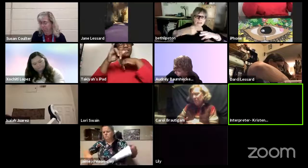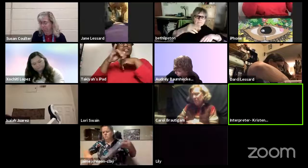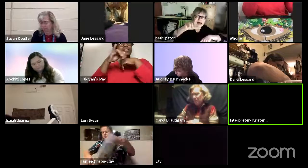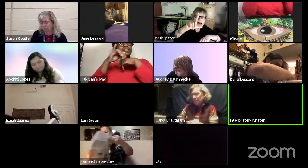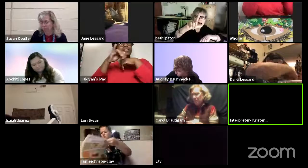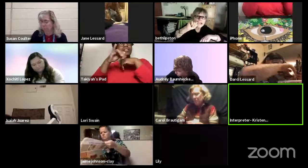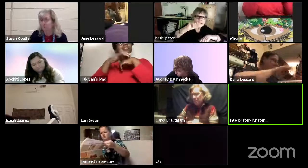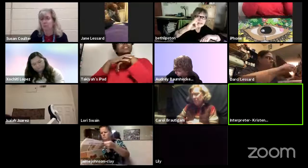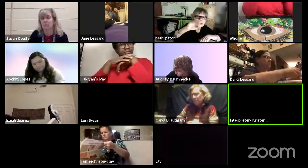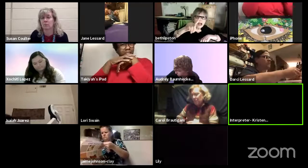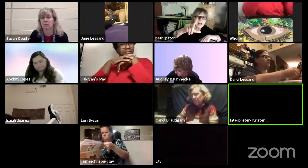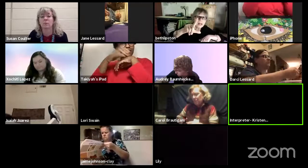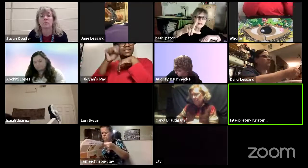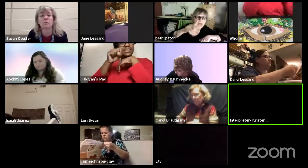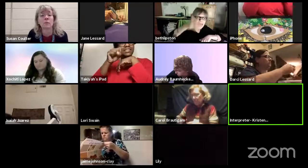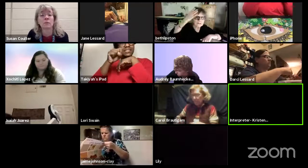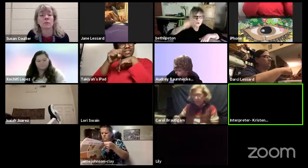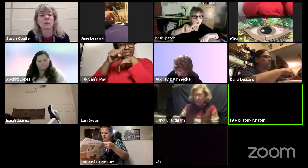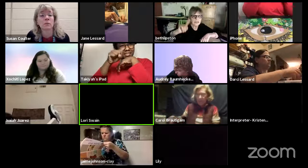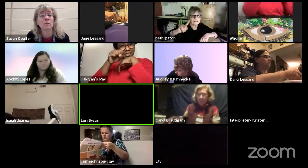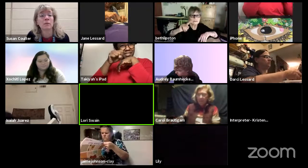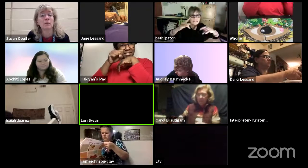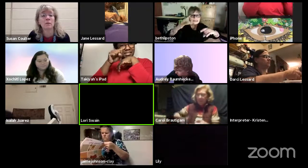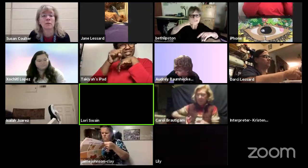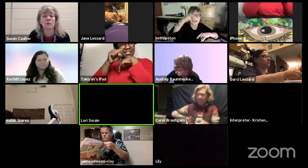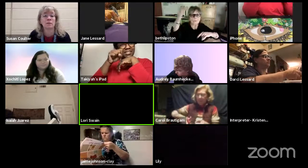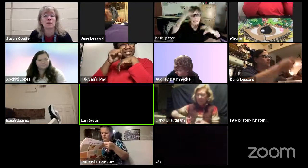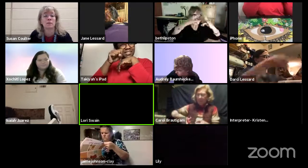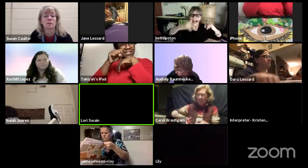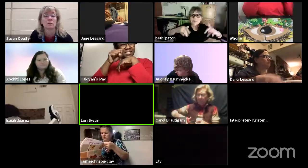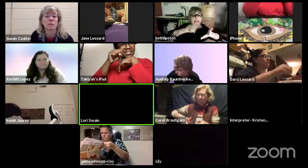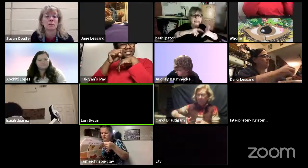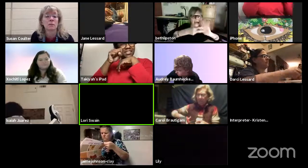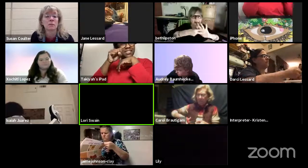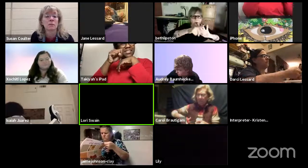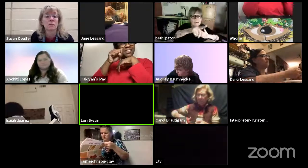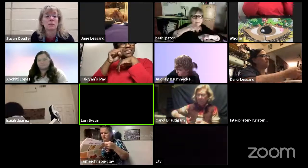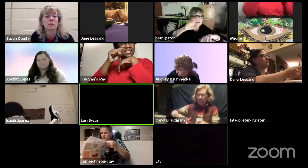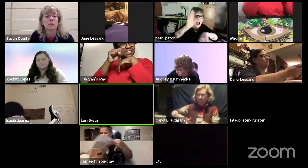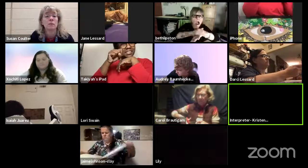My grandson, his name is Lal. Uh-huh. Okay. Summer Okay. camp. Yeah.